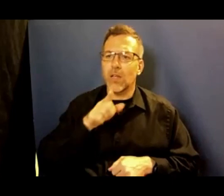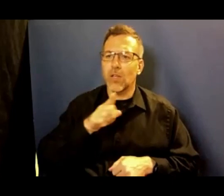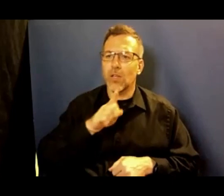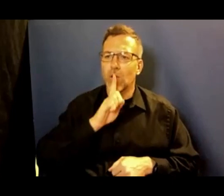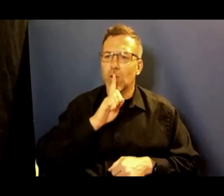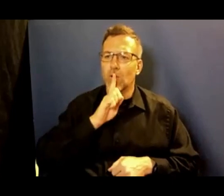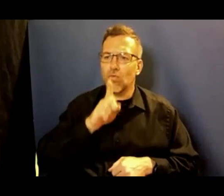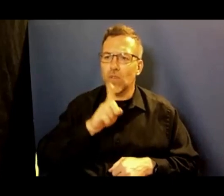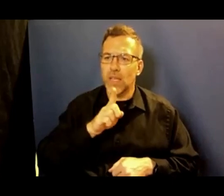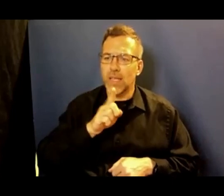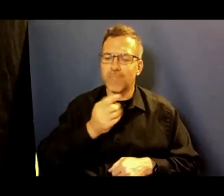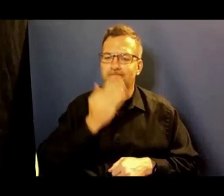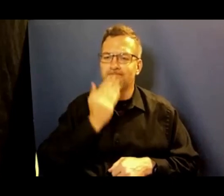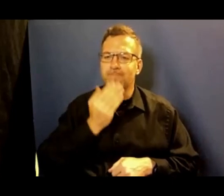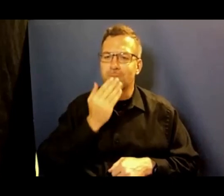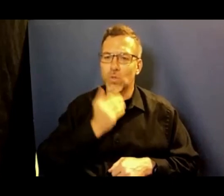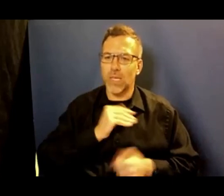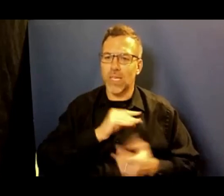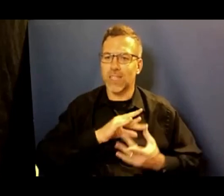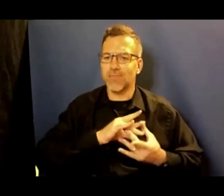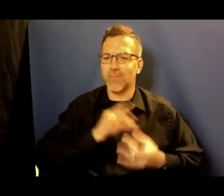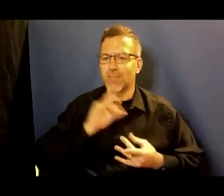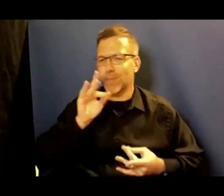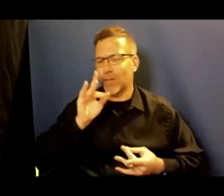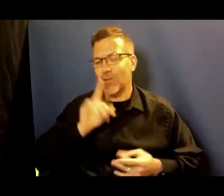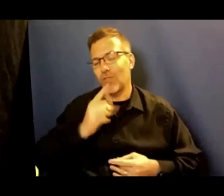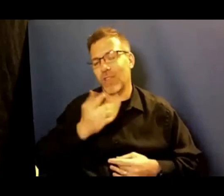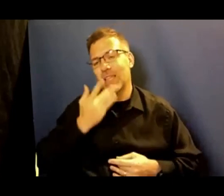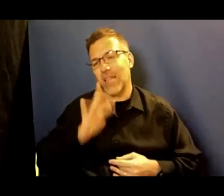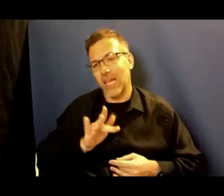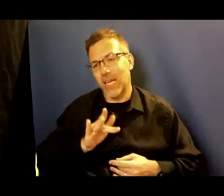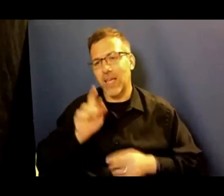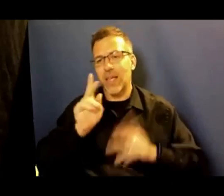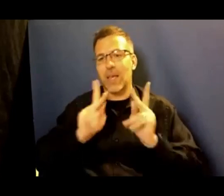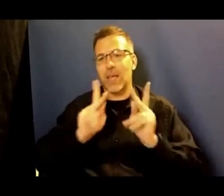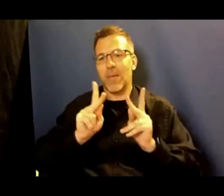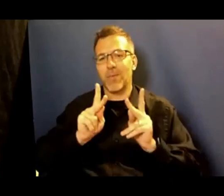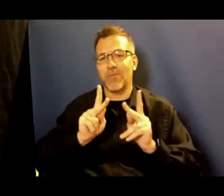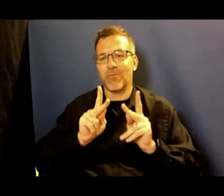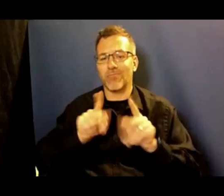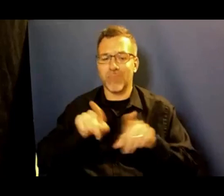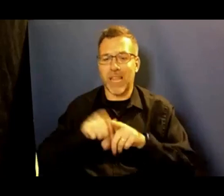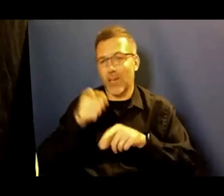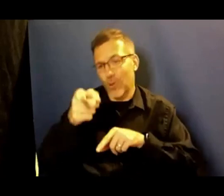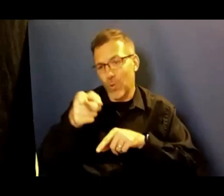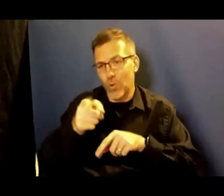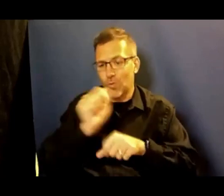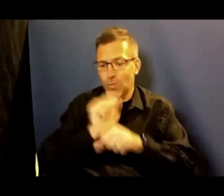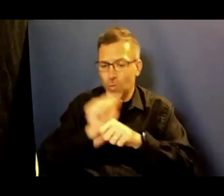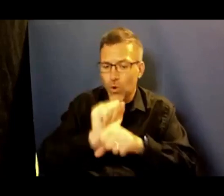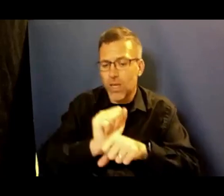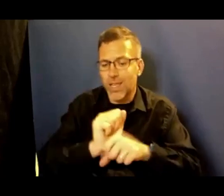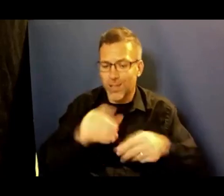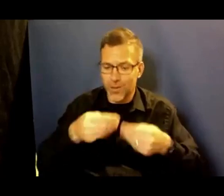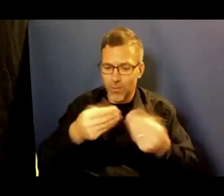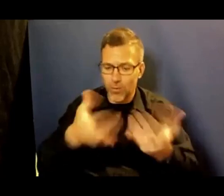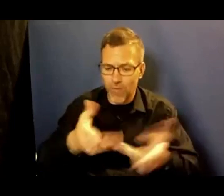spirit. I think we're really fortunate that there are folks like you on the front lines providing the care and doing the research.